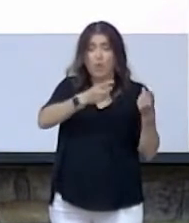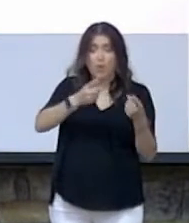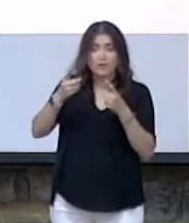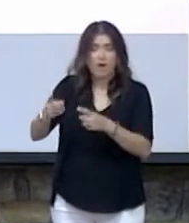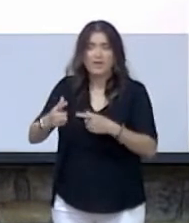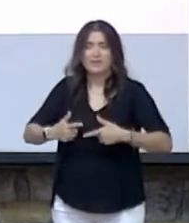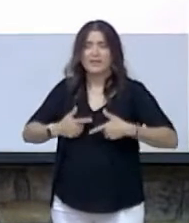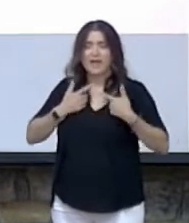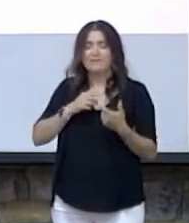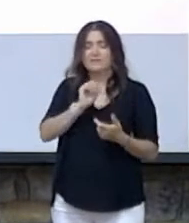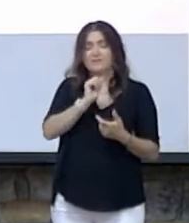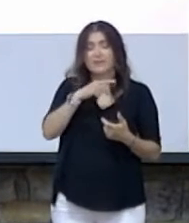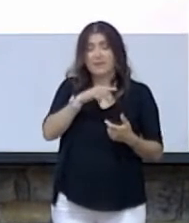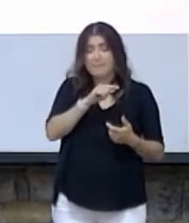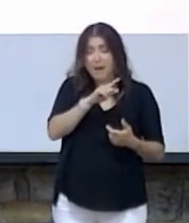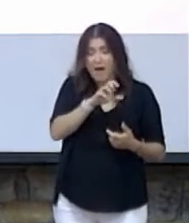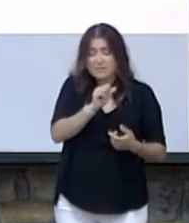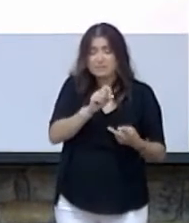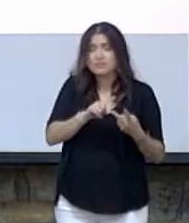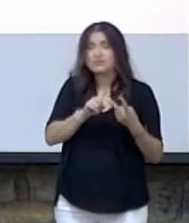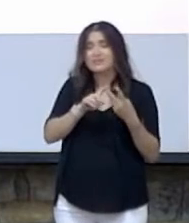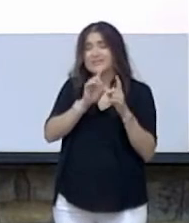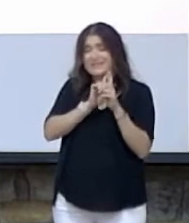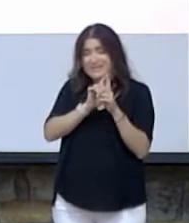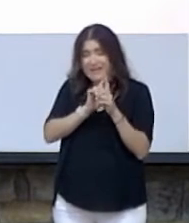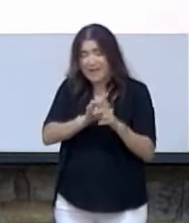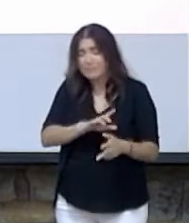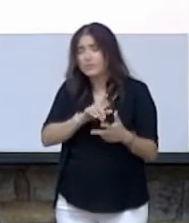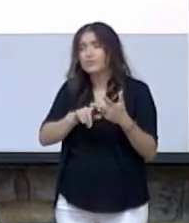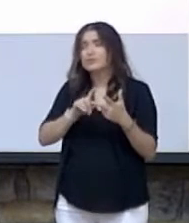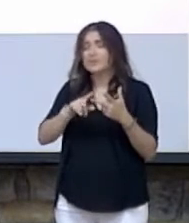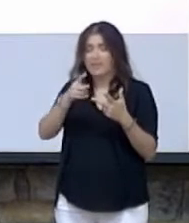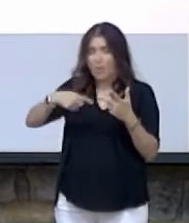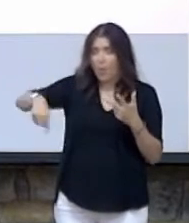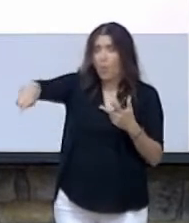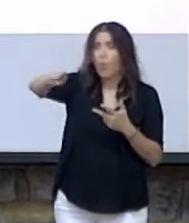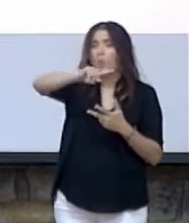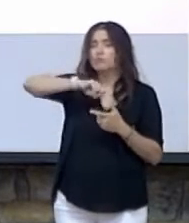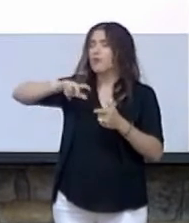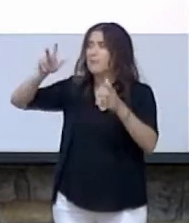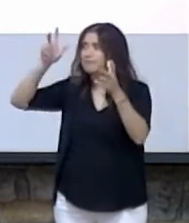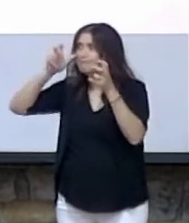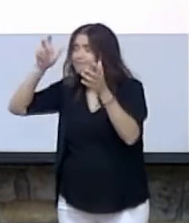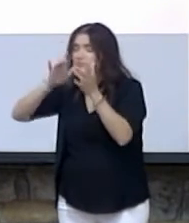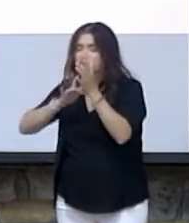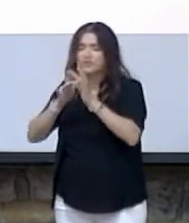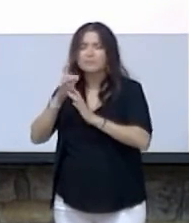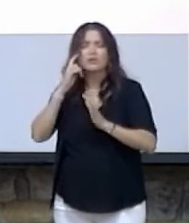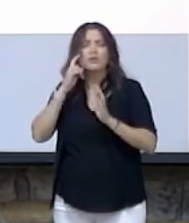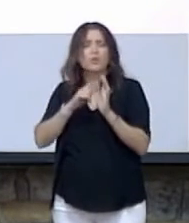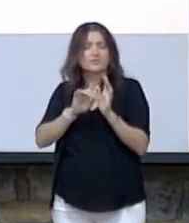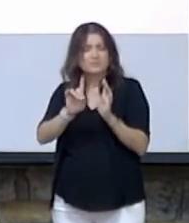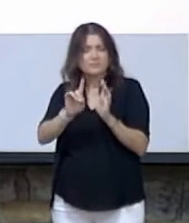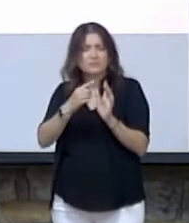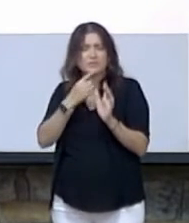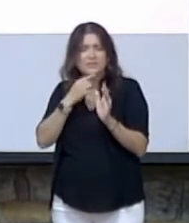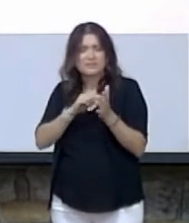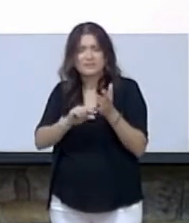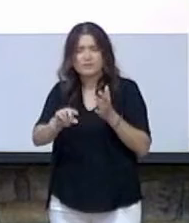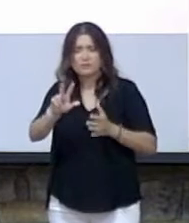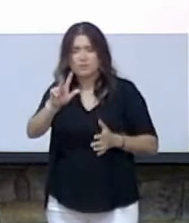the lives of the apostles and in the lives of the disciples and those that had been listening to Jesus. But notice what he says in verse number